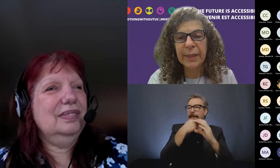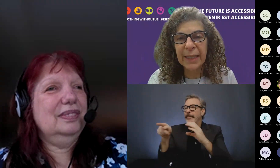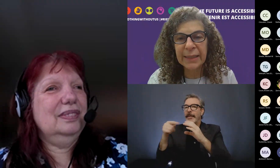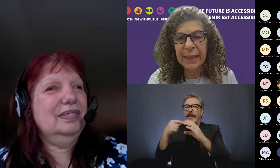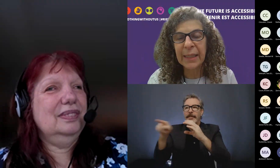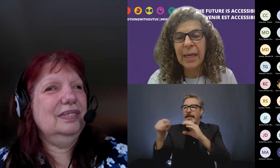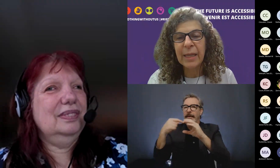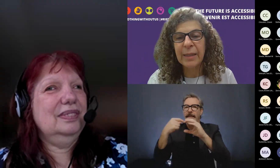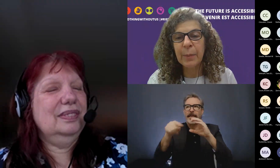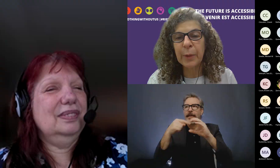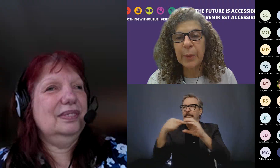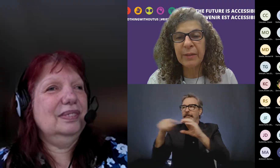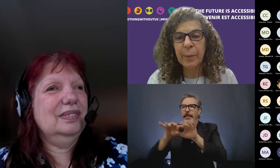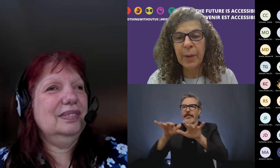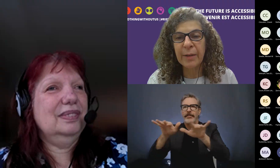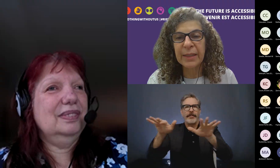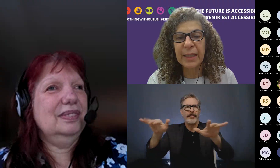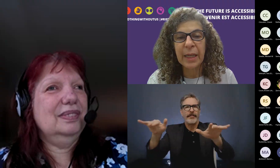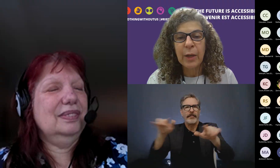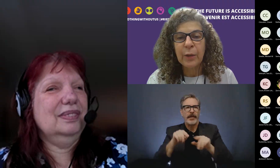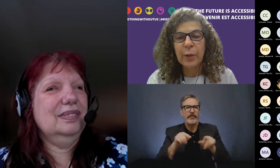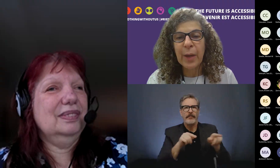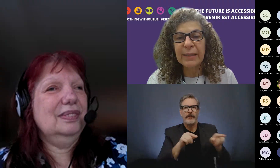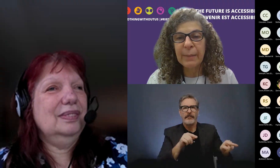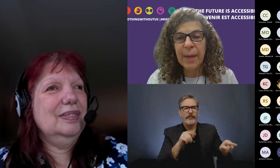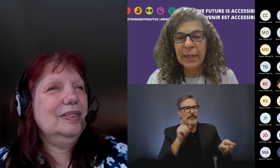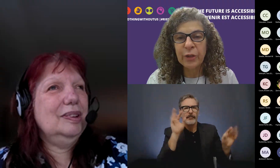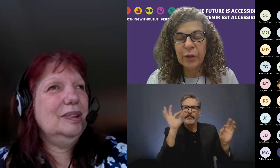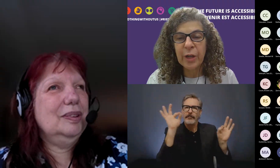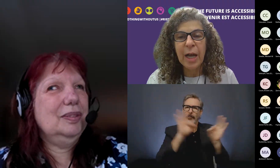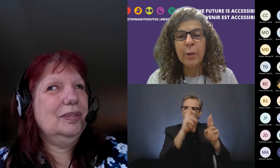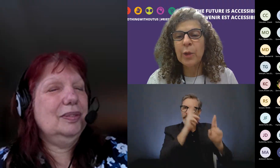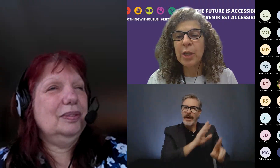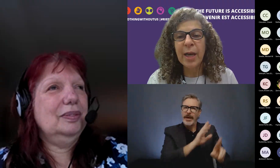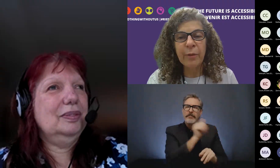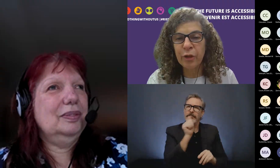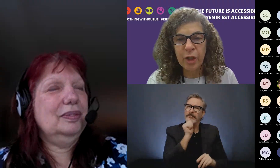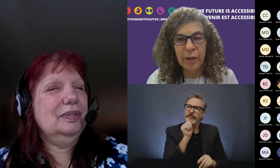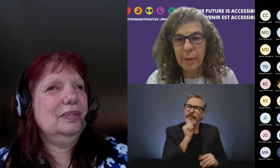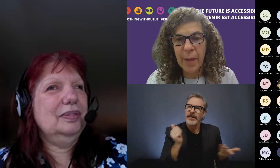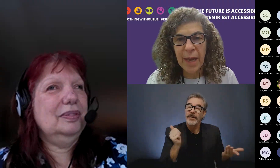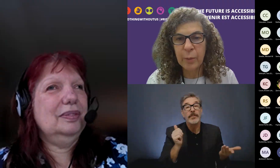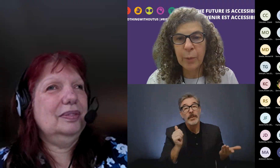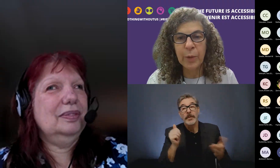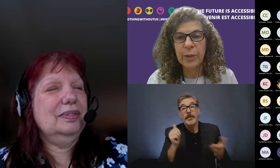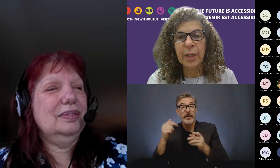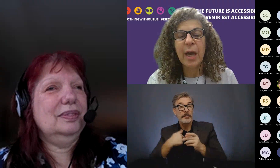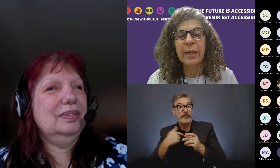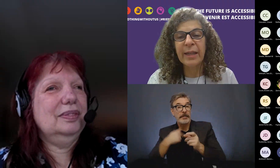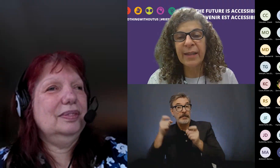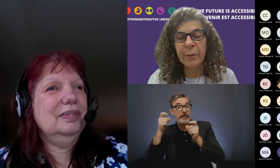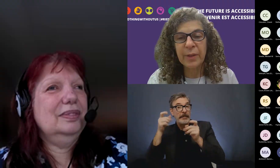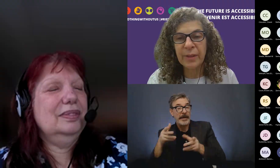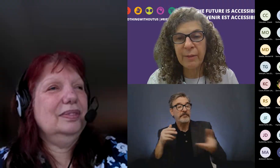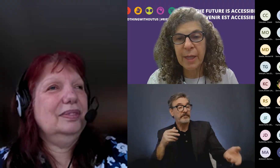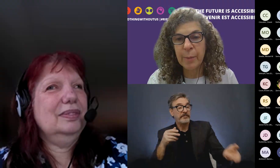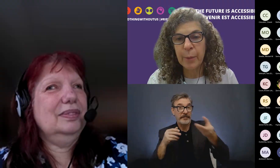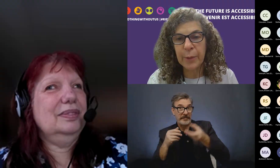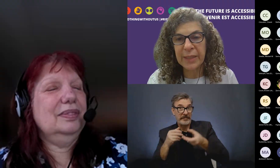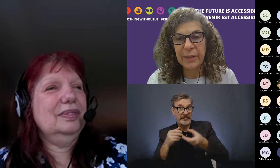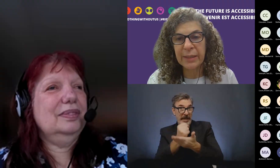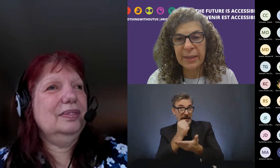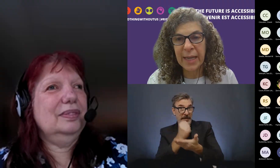without protecting the employee's privacy. So as a manager, I would never share the passport unless I